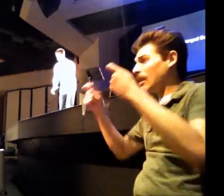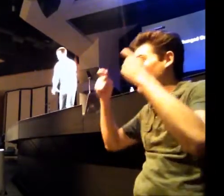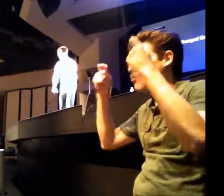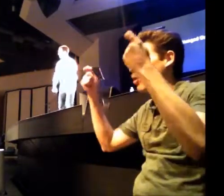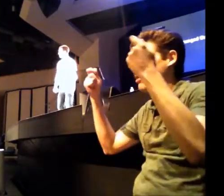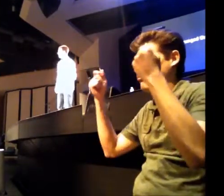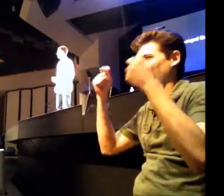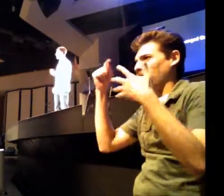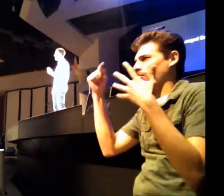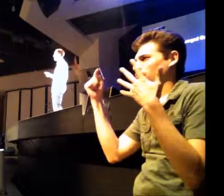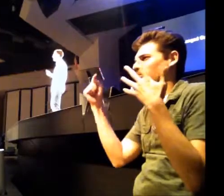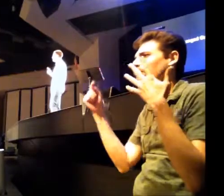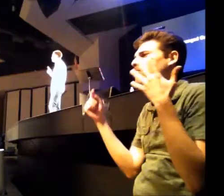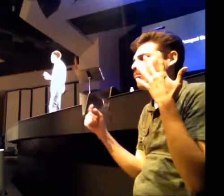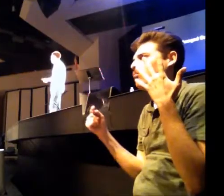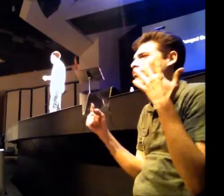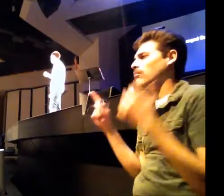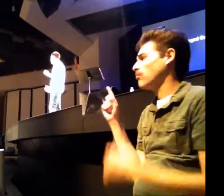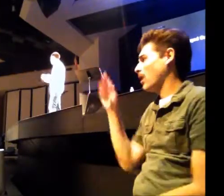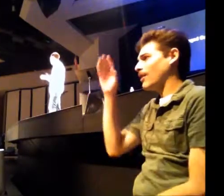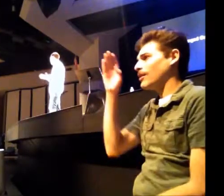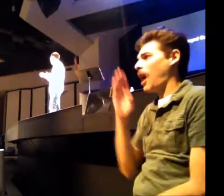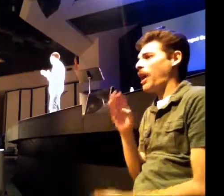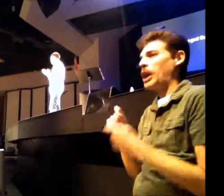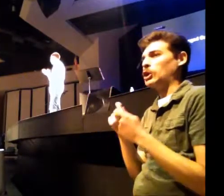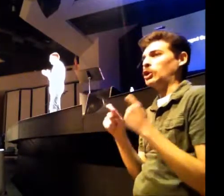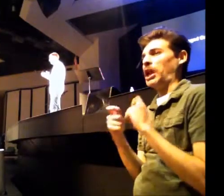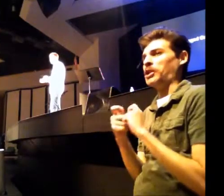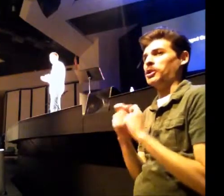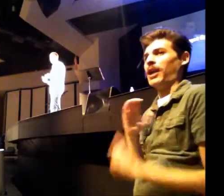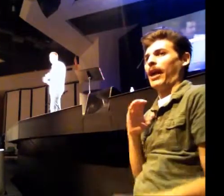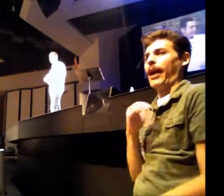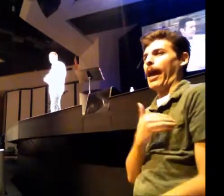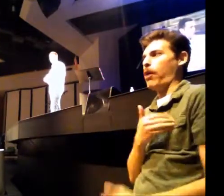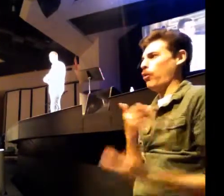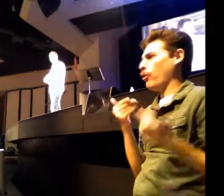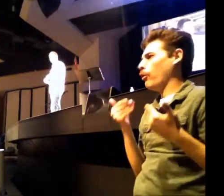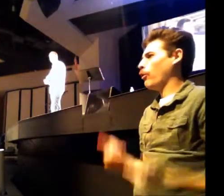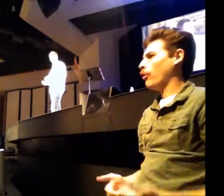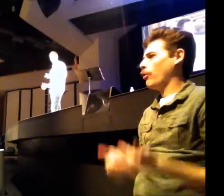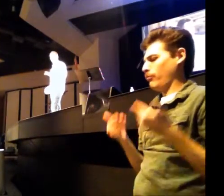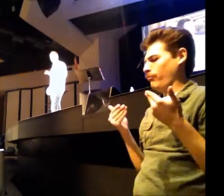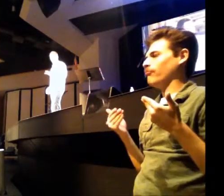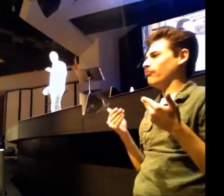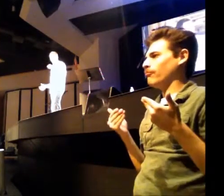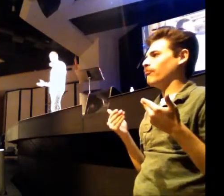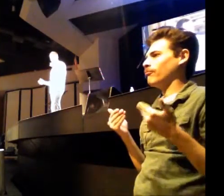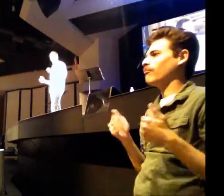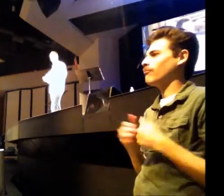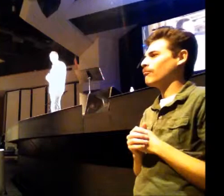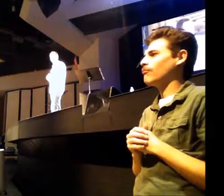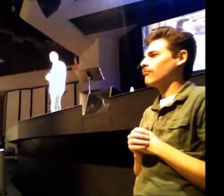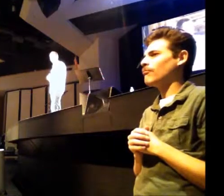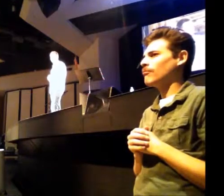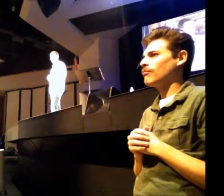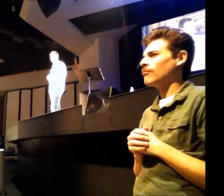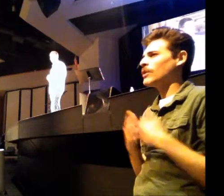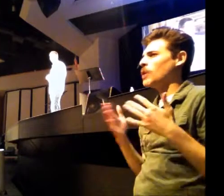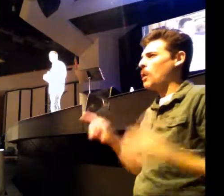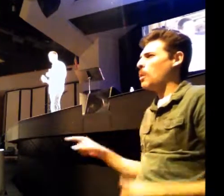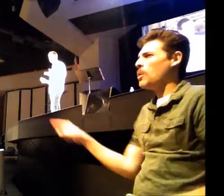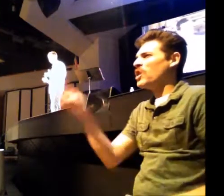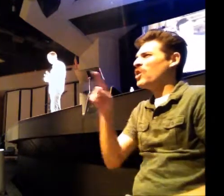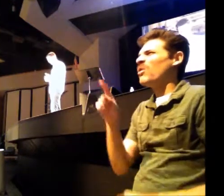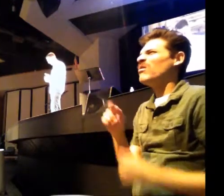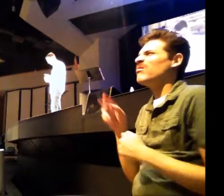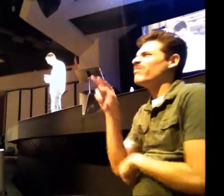they would discover about themselves. God has changed our condition. You say, well, not really sure what that means.